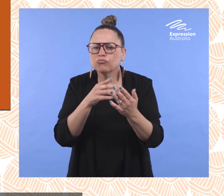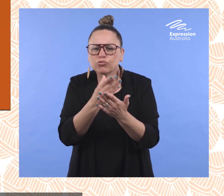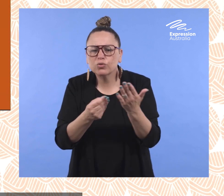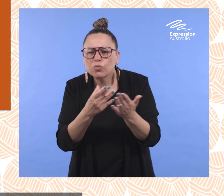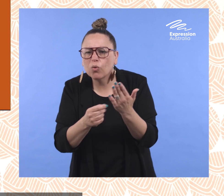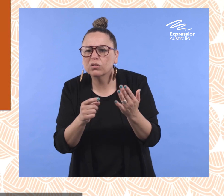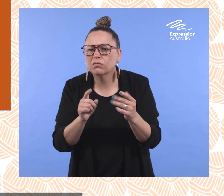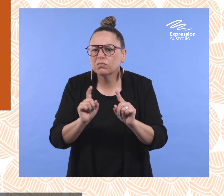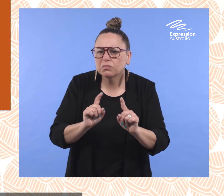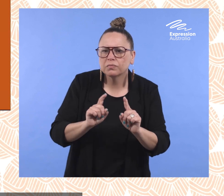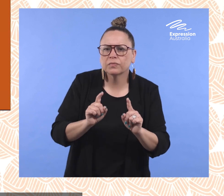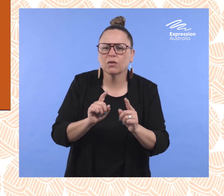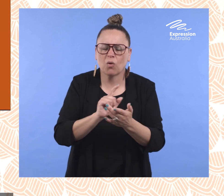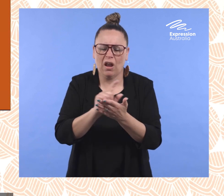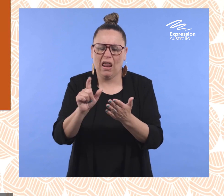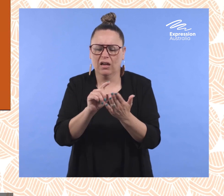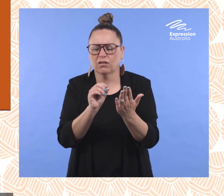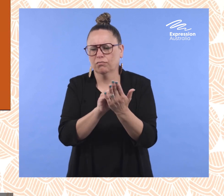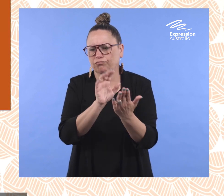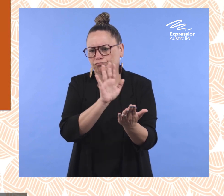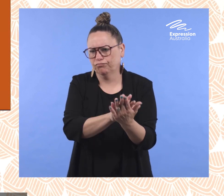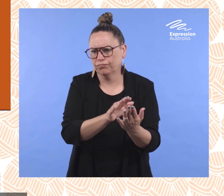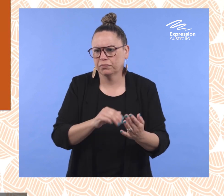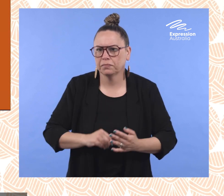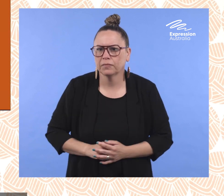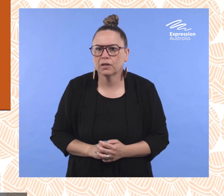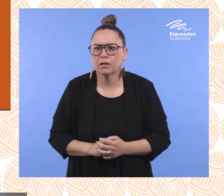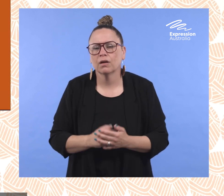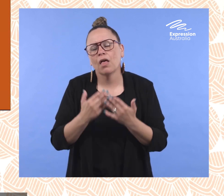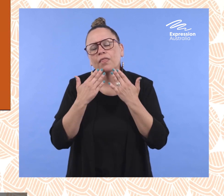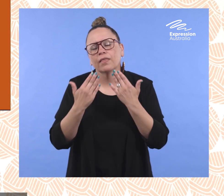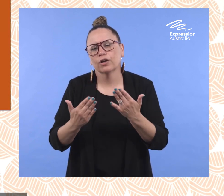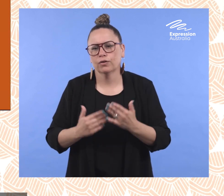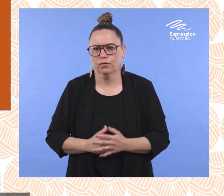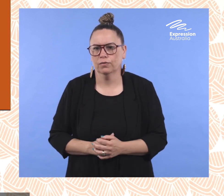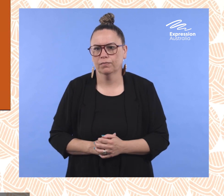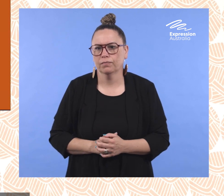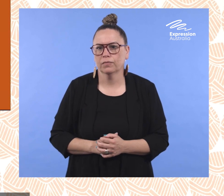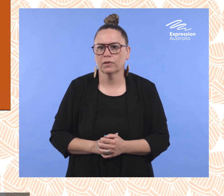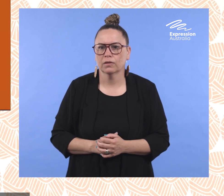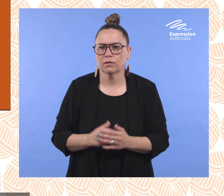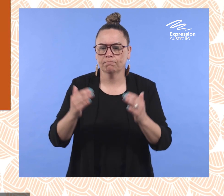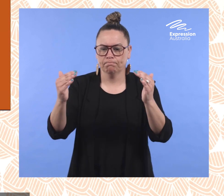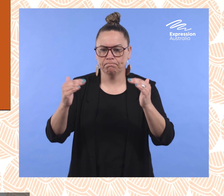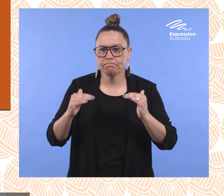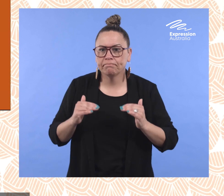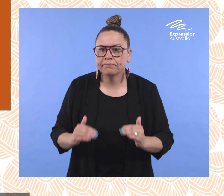Yeah. She's fabulous. pronounced Veal. Thank you.